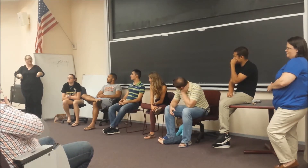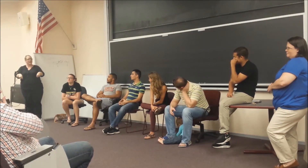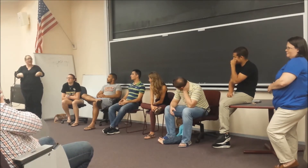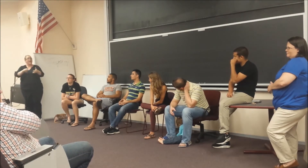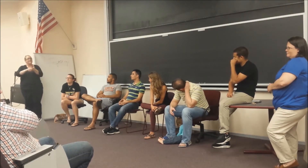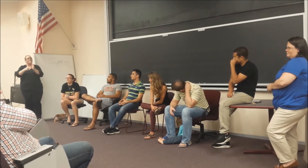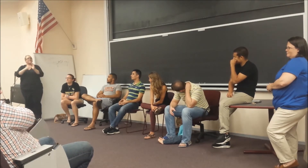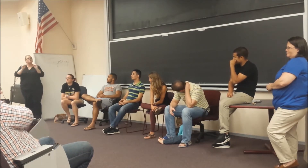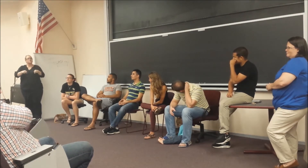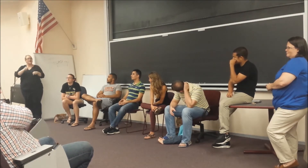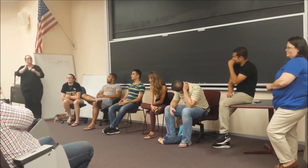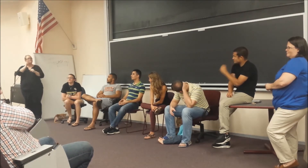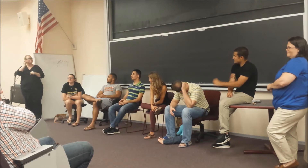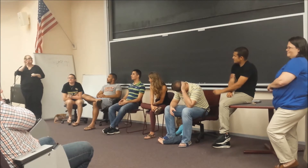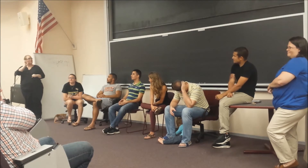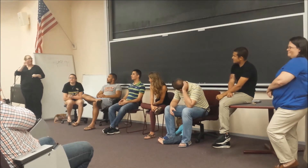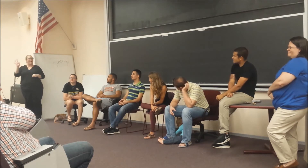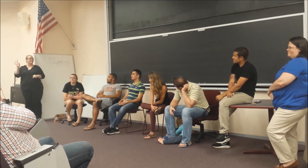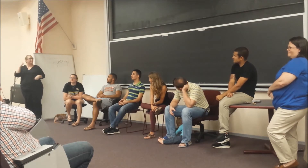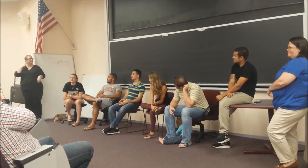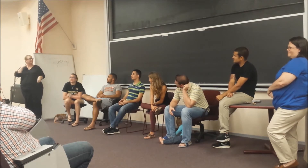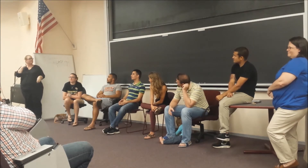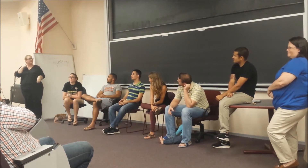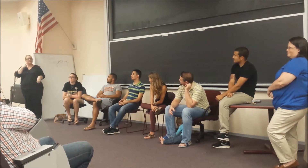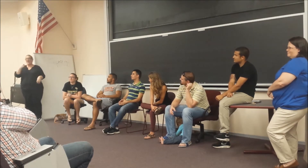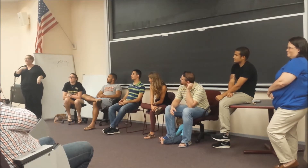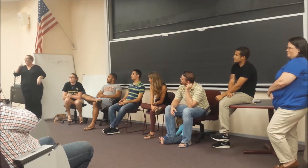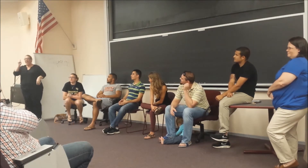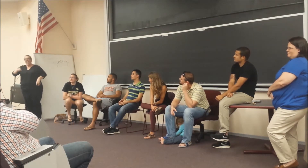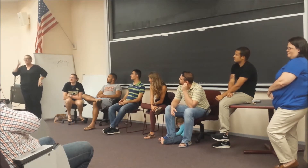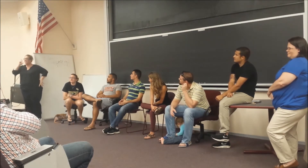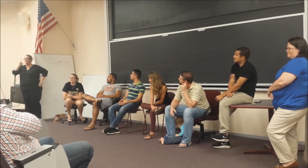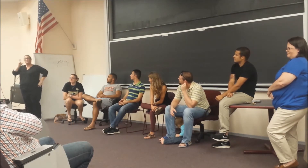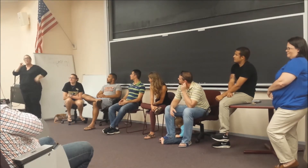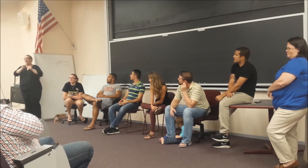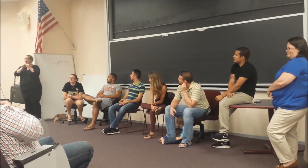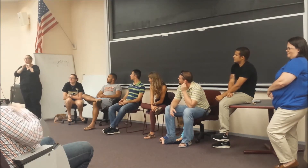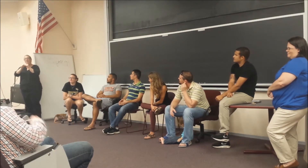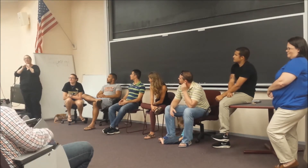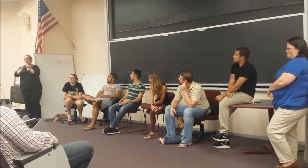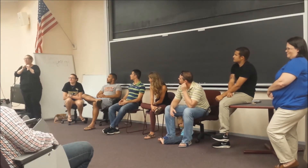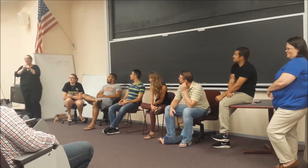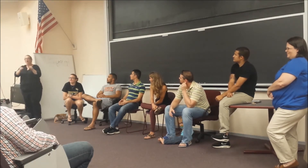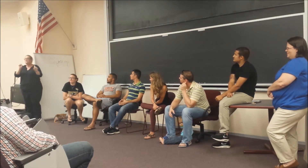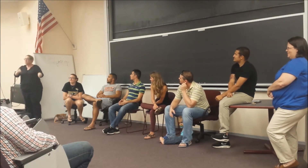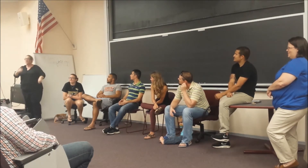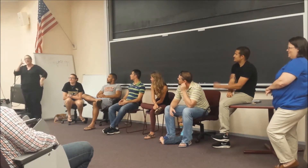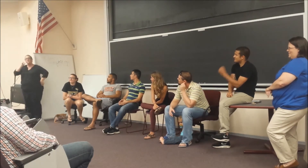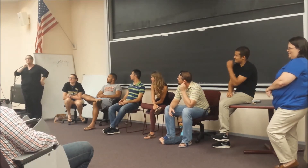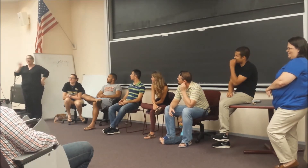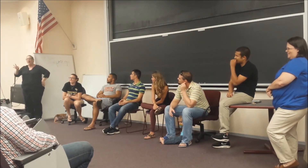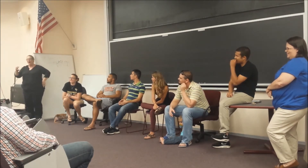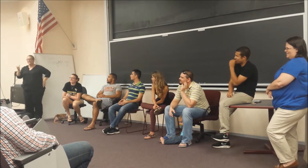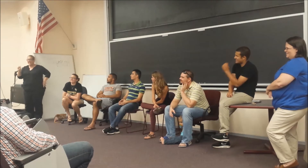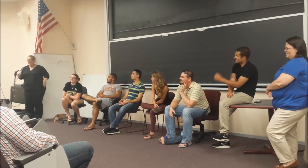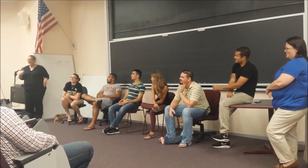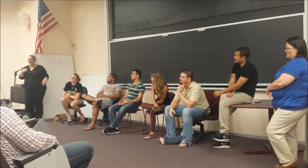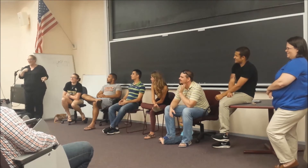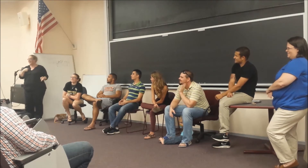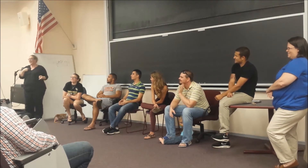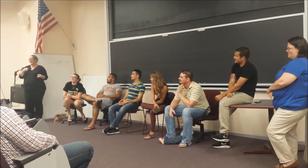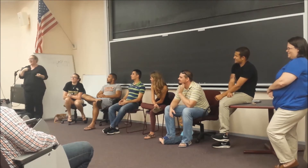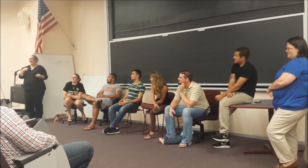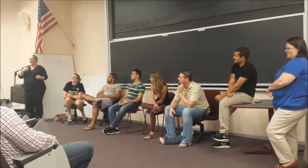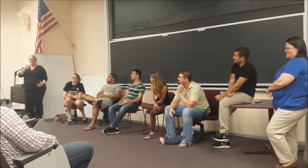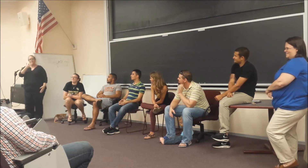ability to turn off sound. I said, I have to listen to you constantly, but you get to turn me off. I said,